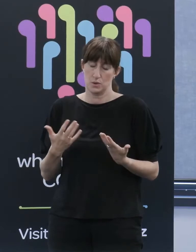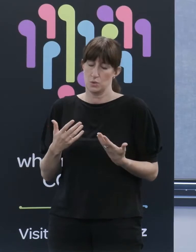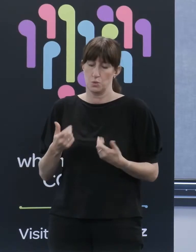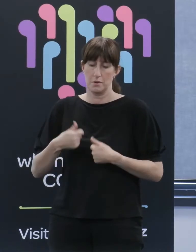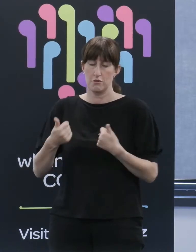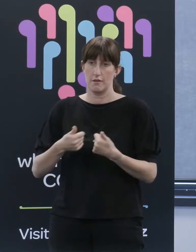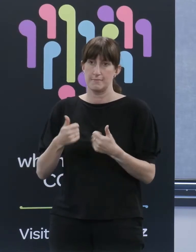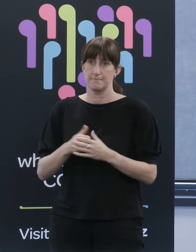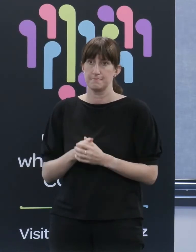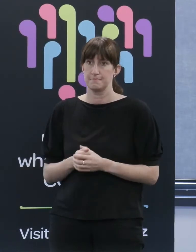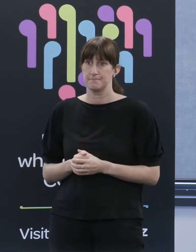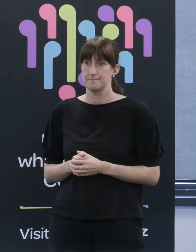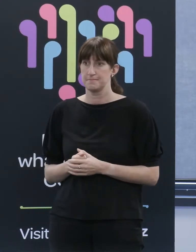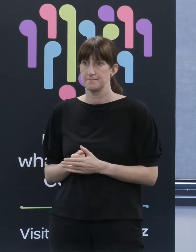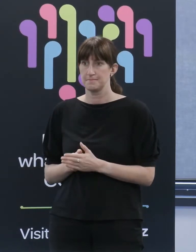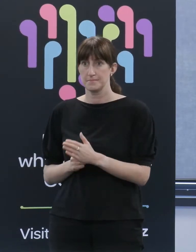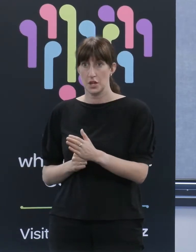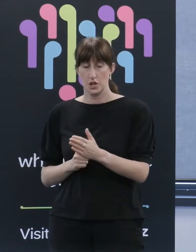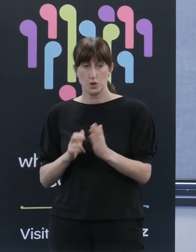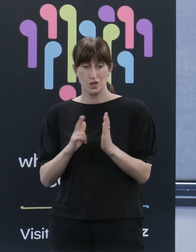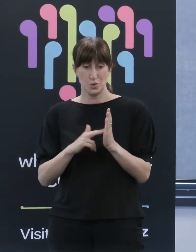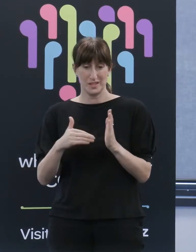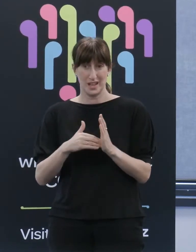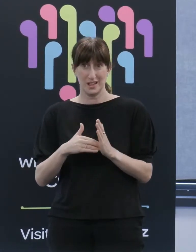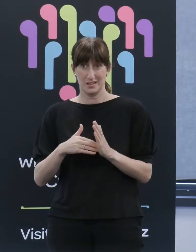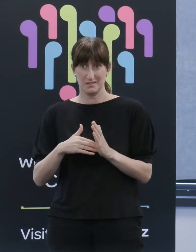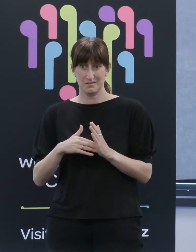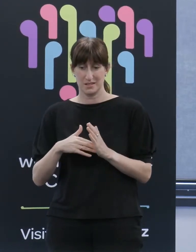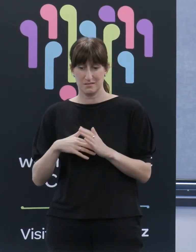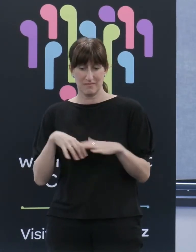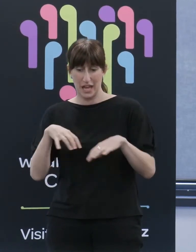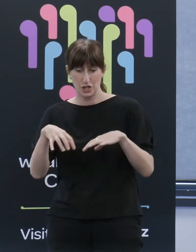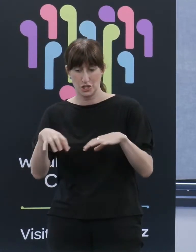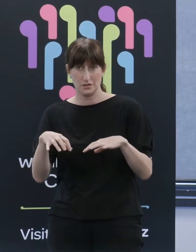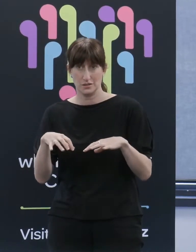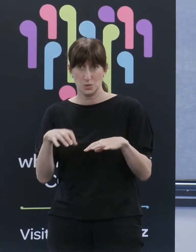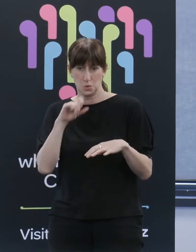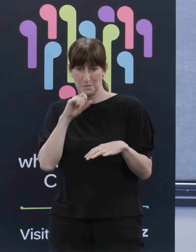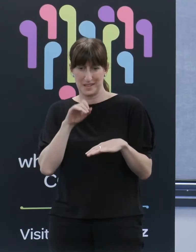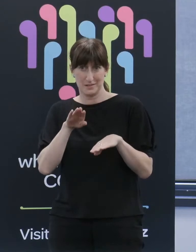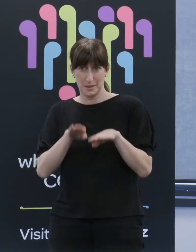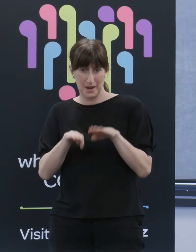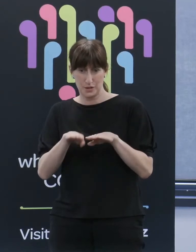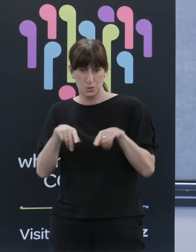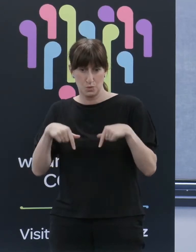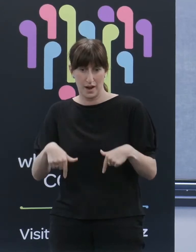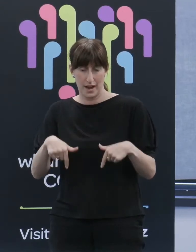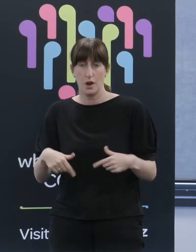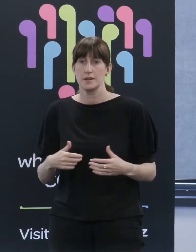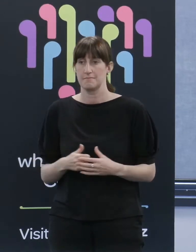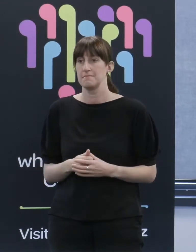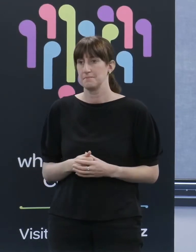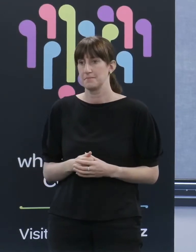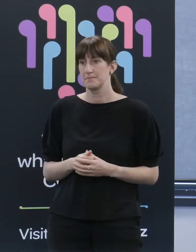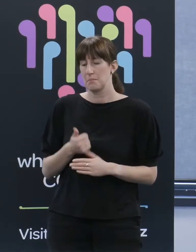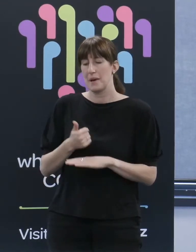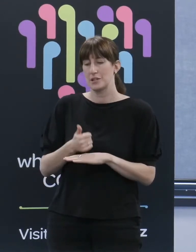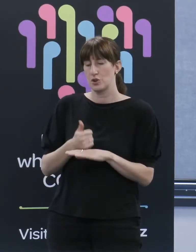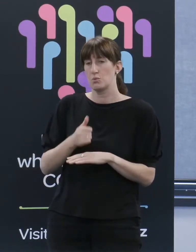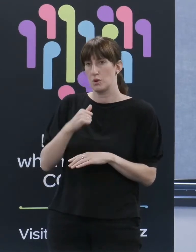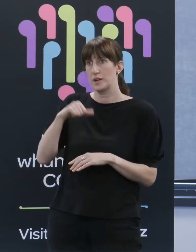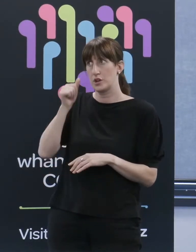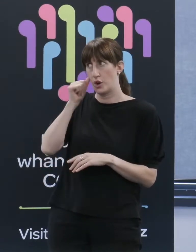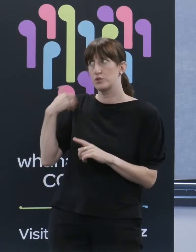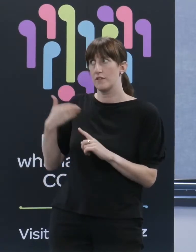So from what you know, New Zealand's response could very much be what it is now? Based on what we know to date, yes. Of course, what we're